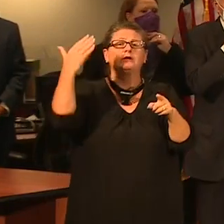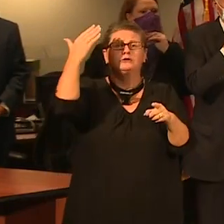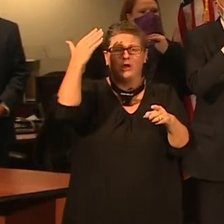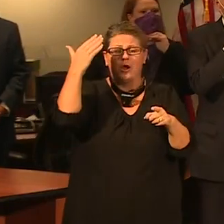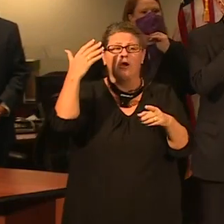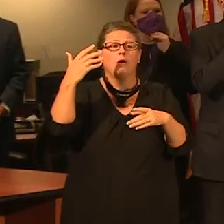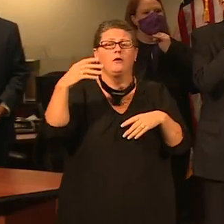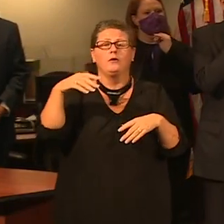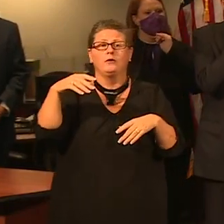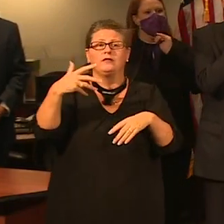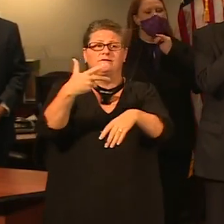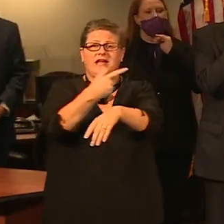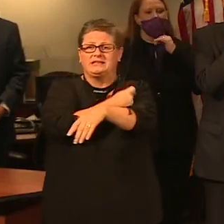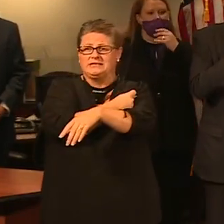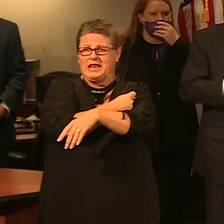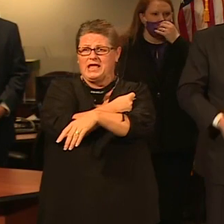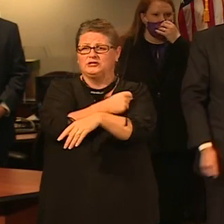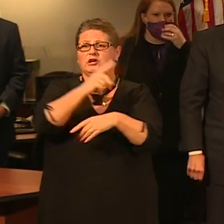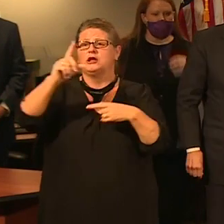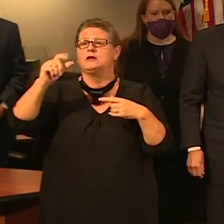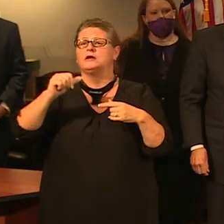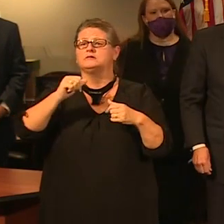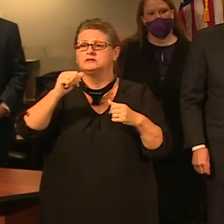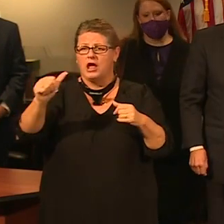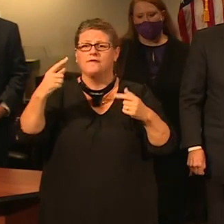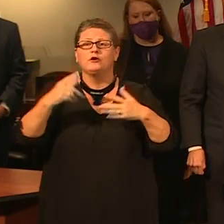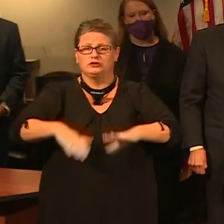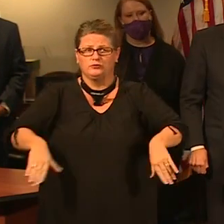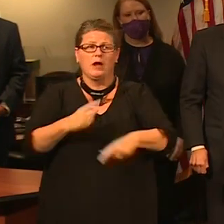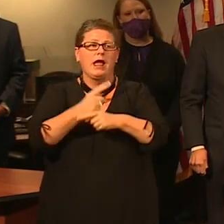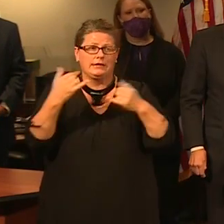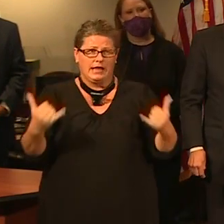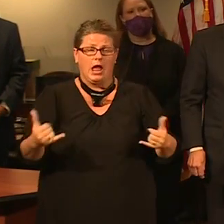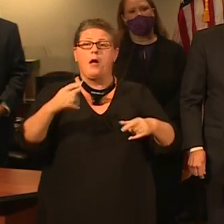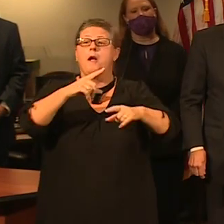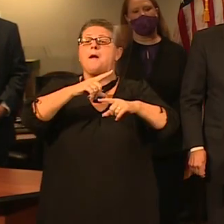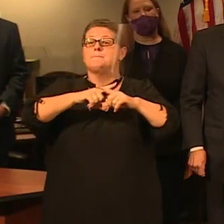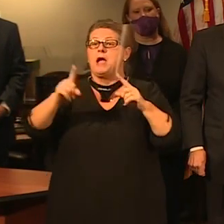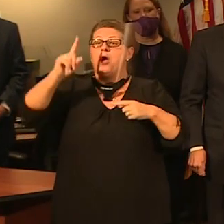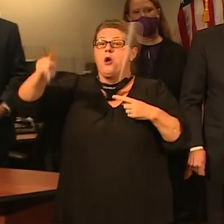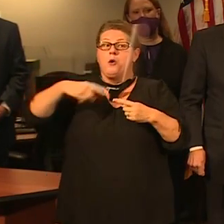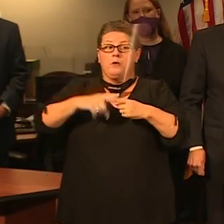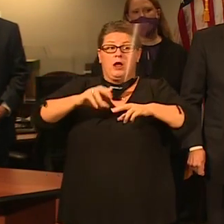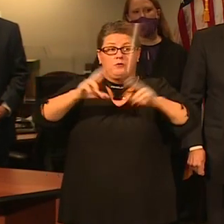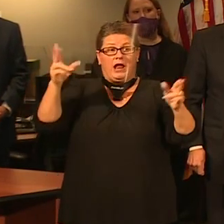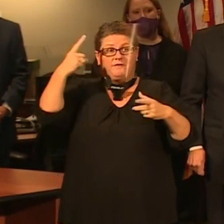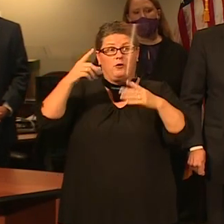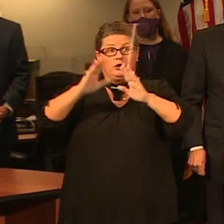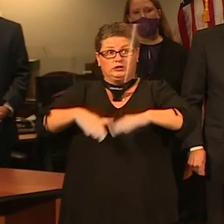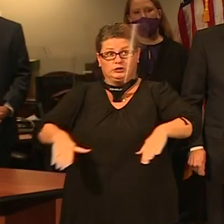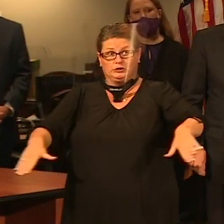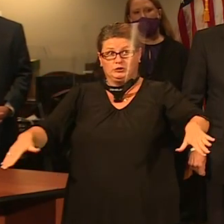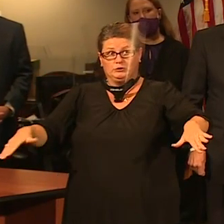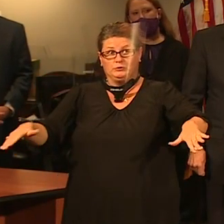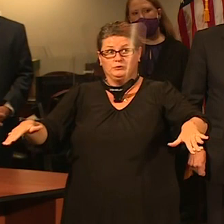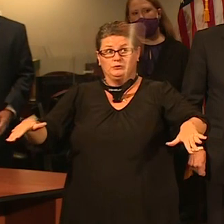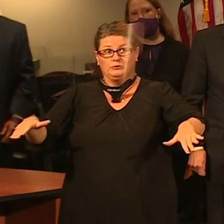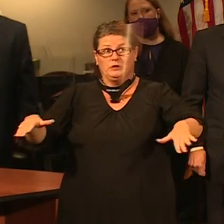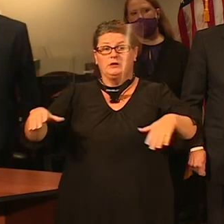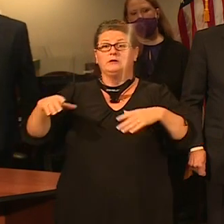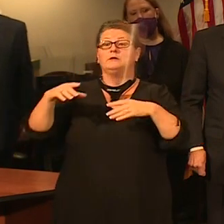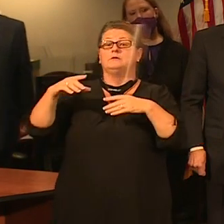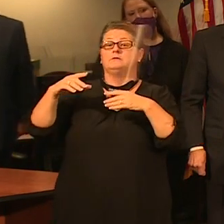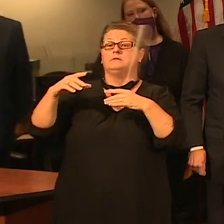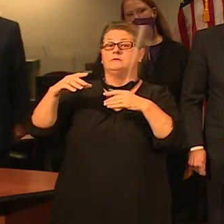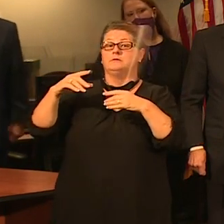kids. But I am wondering, when it does become to children, we know that there are certain vaccines that kids need to get in order to go to school.